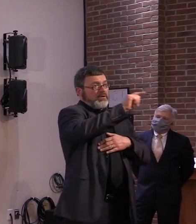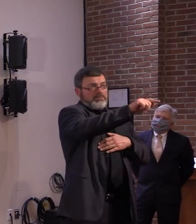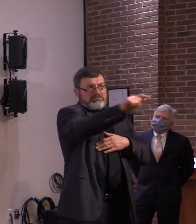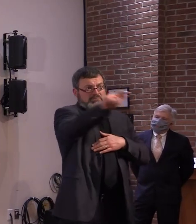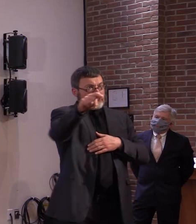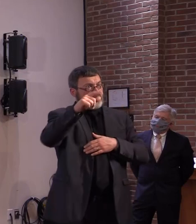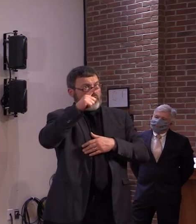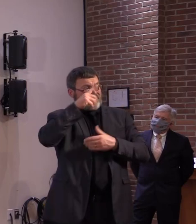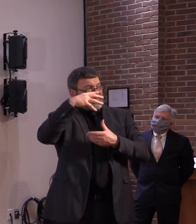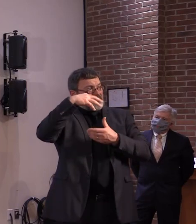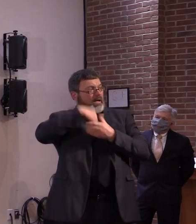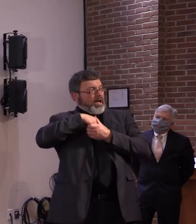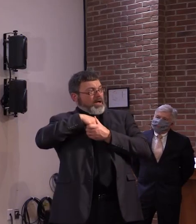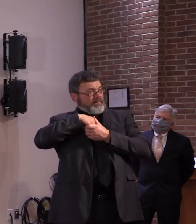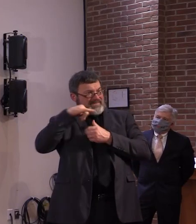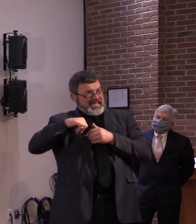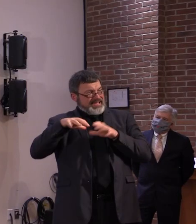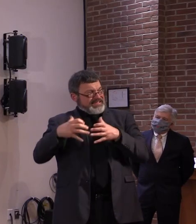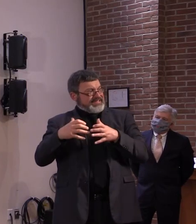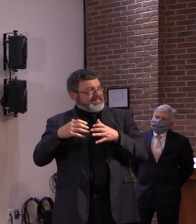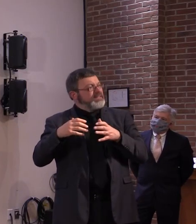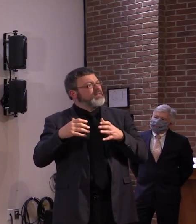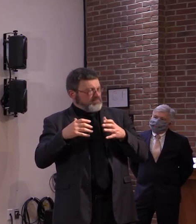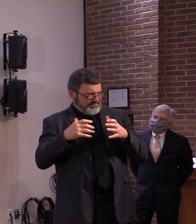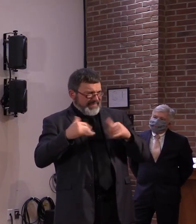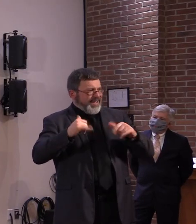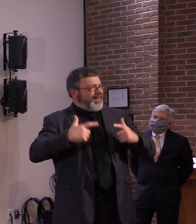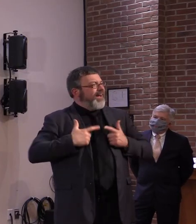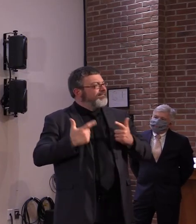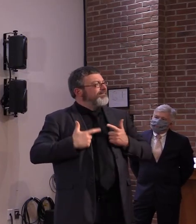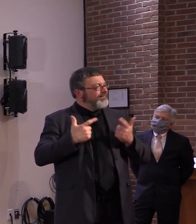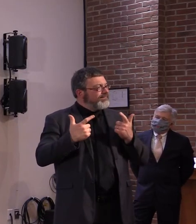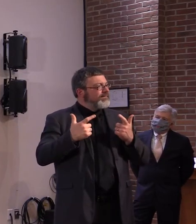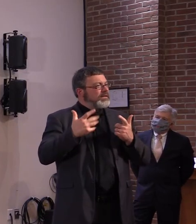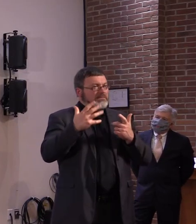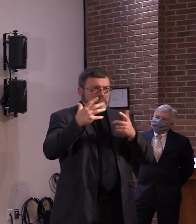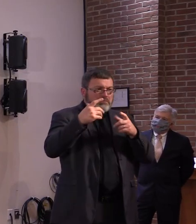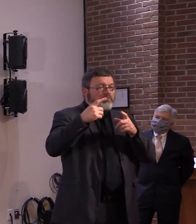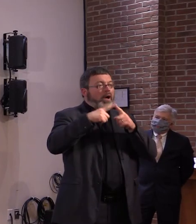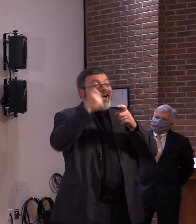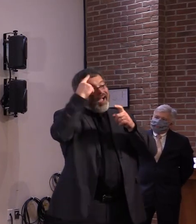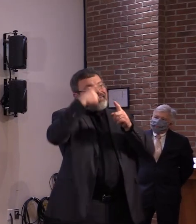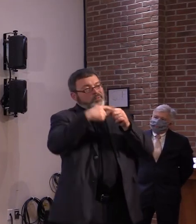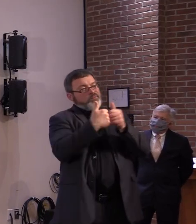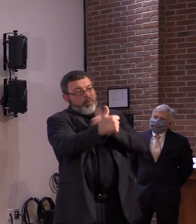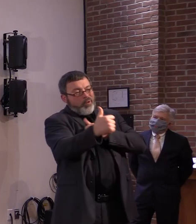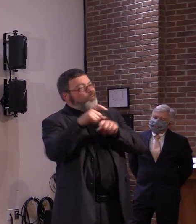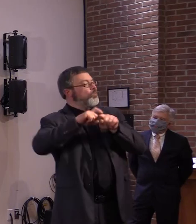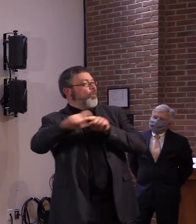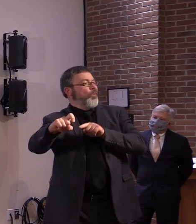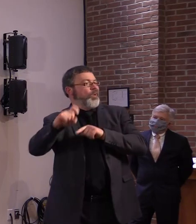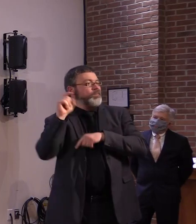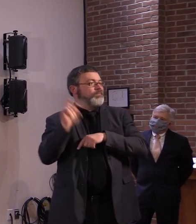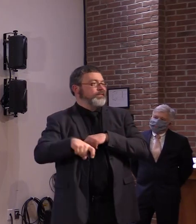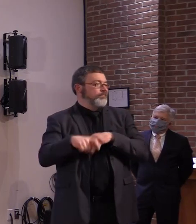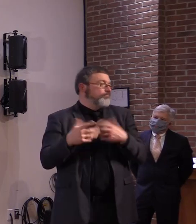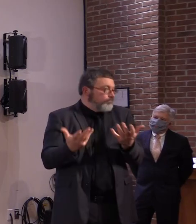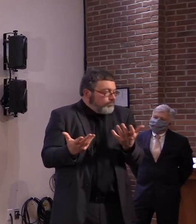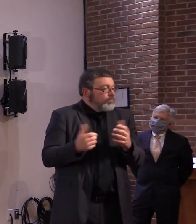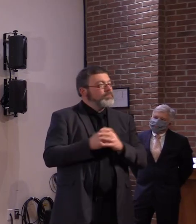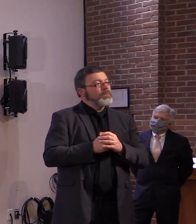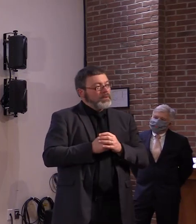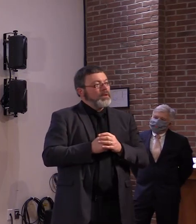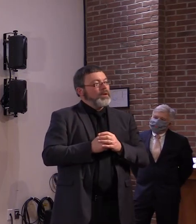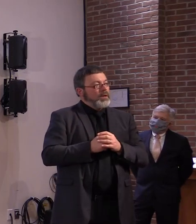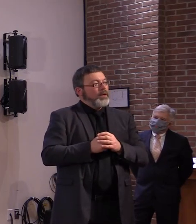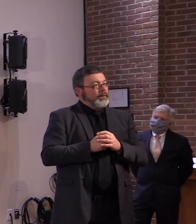are continuing to offer the services remotely in case their patients are concerned about the challenges of more